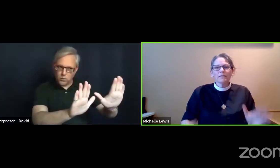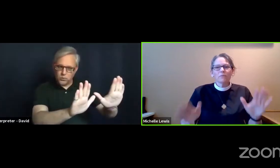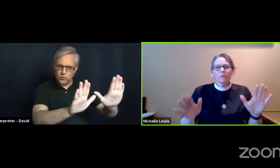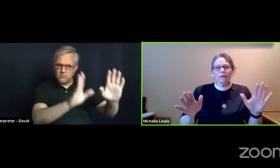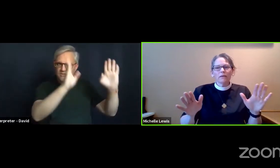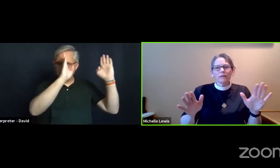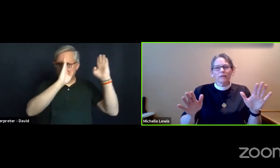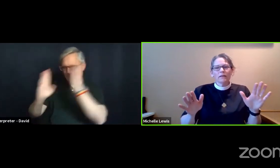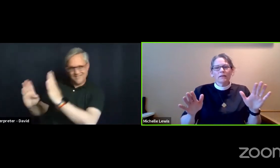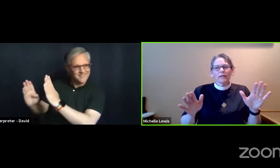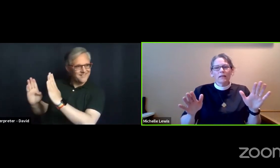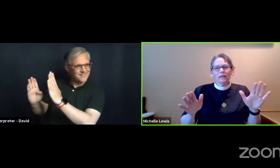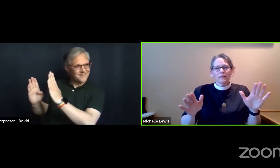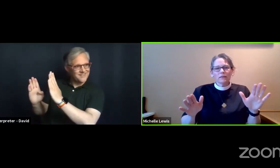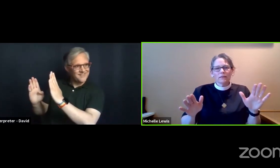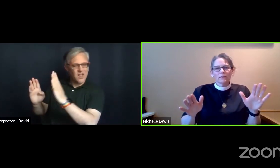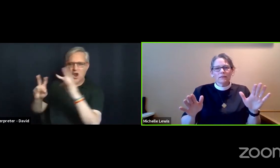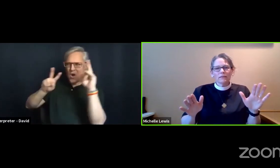to say, wait,